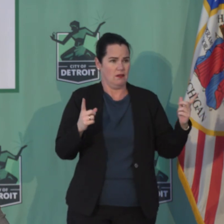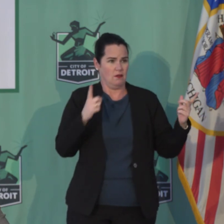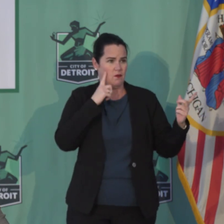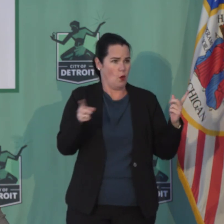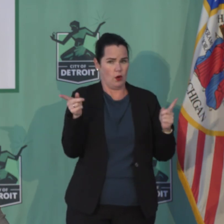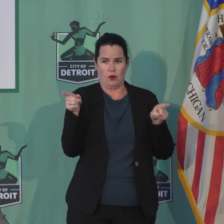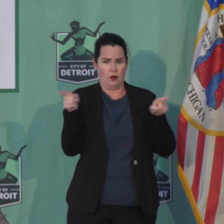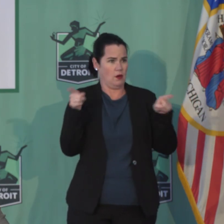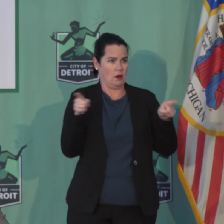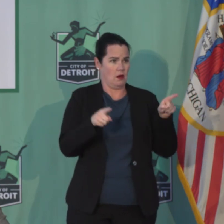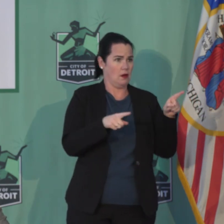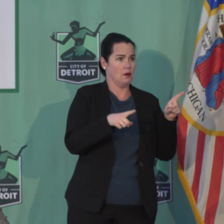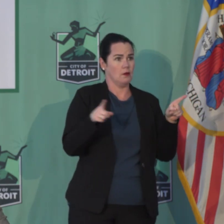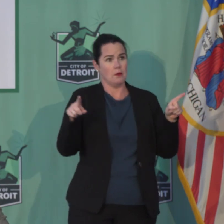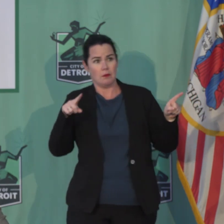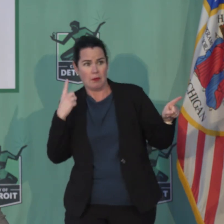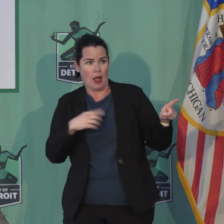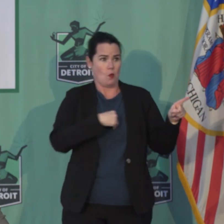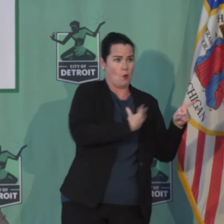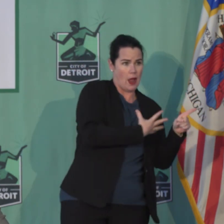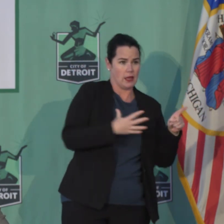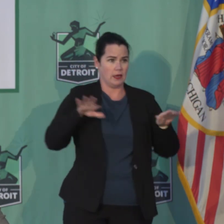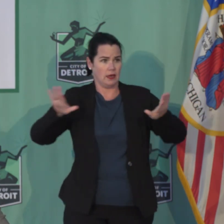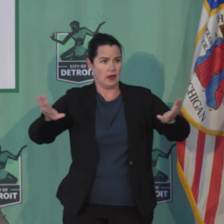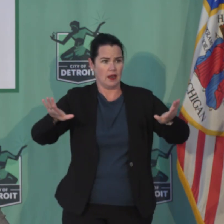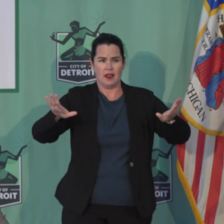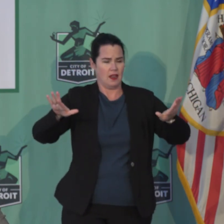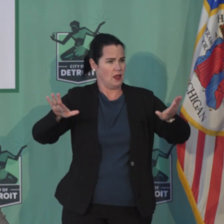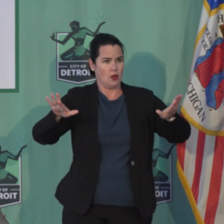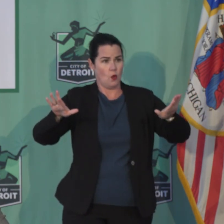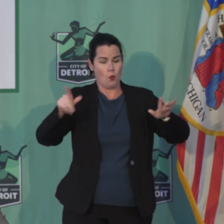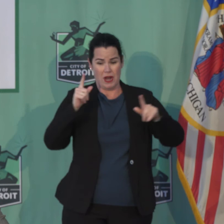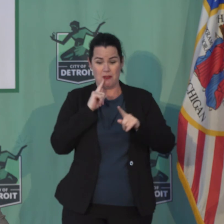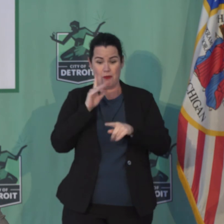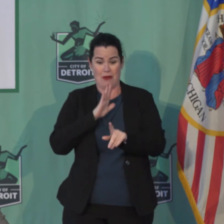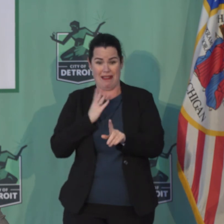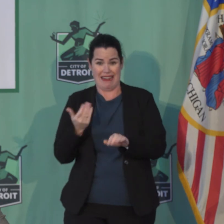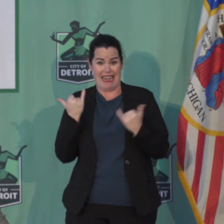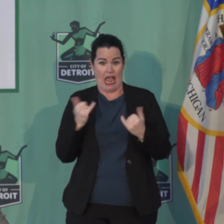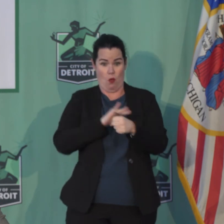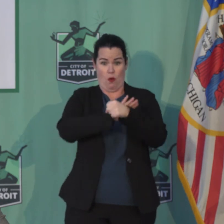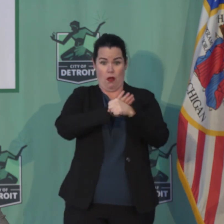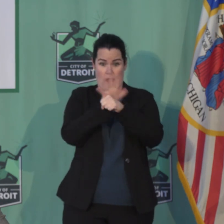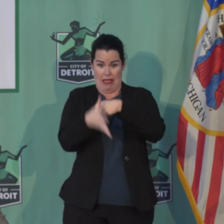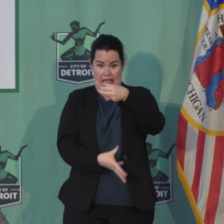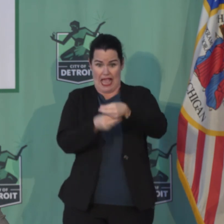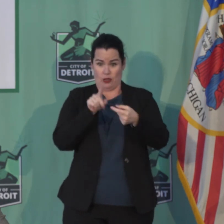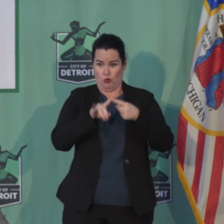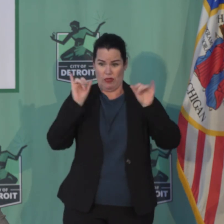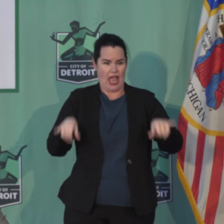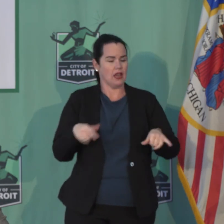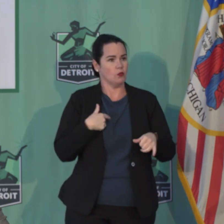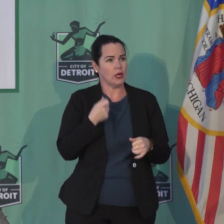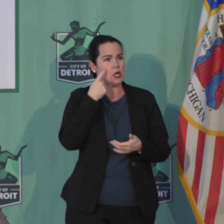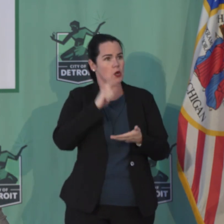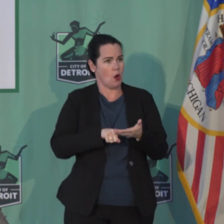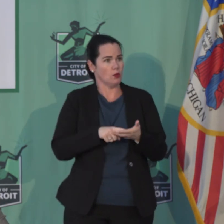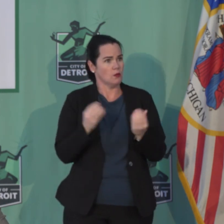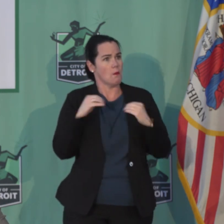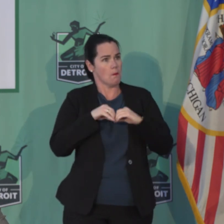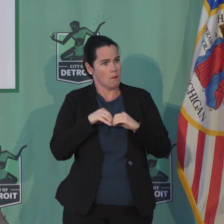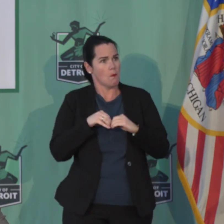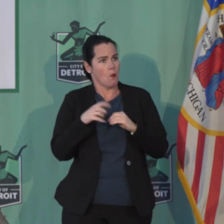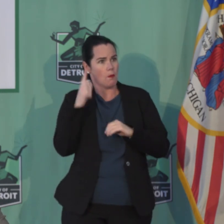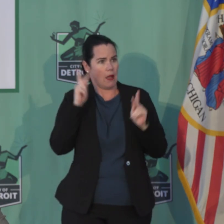an infection onto that, we are seeing a difference in the mortality rates. We are